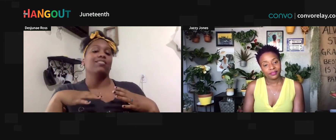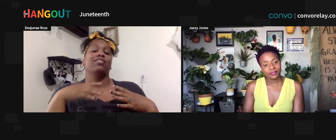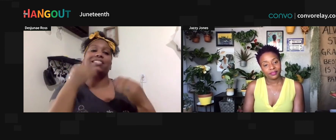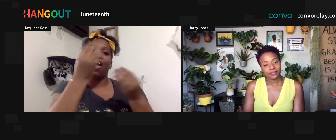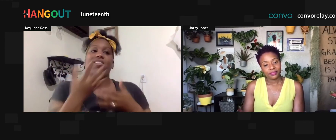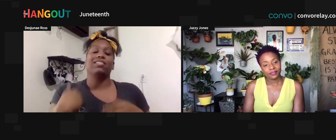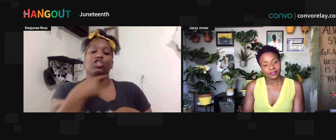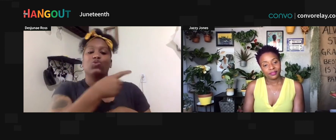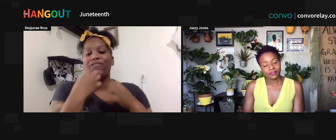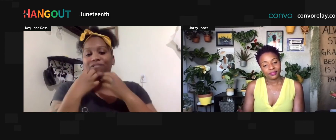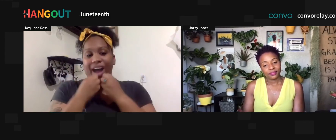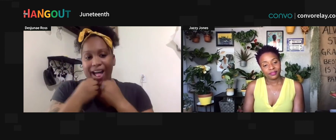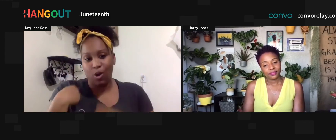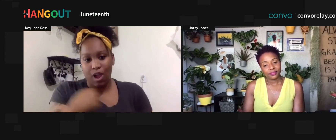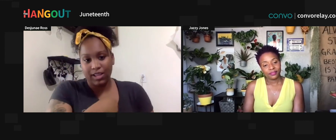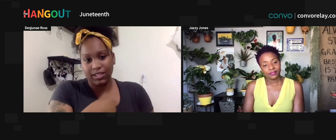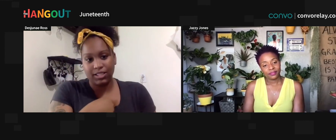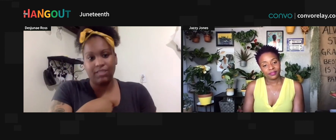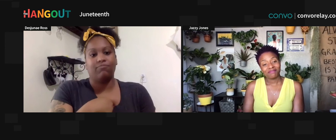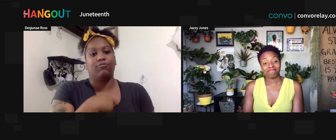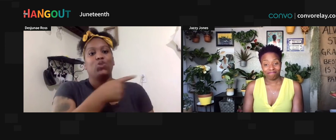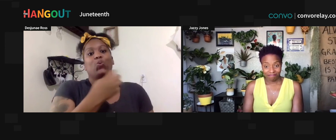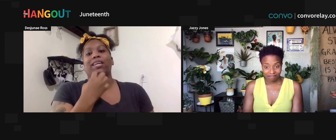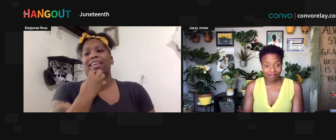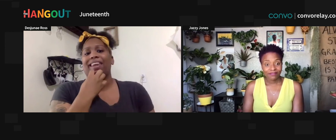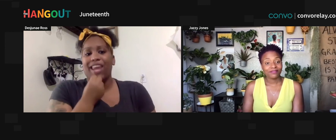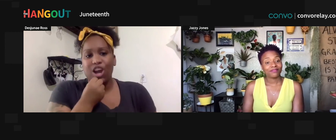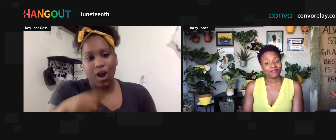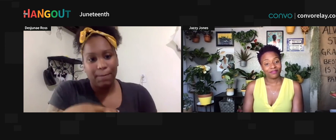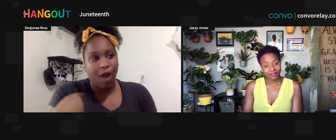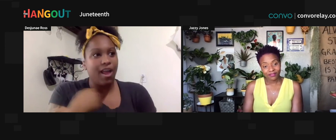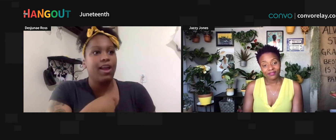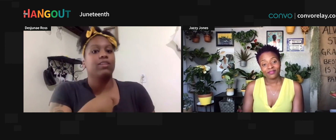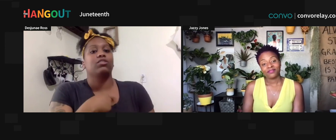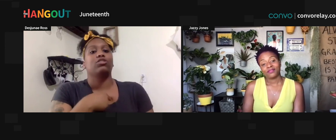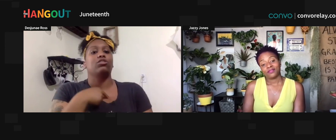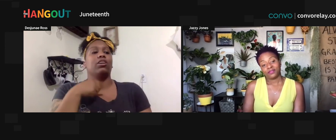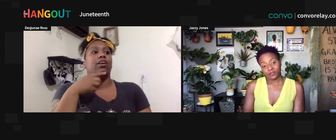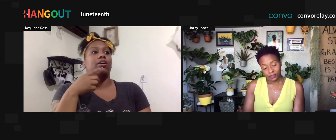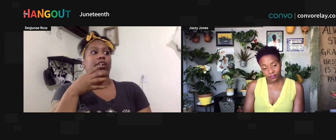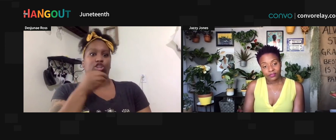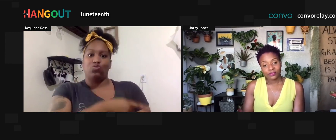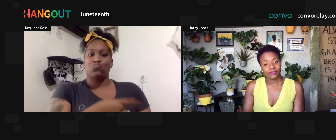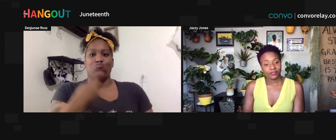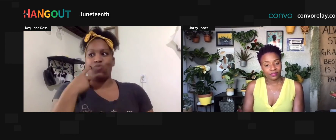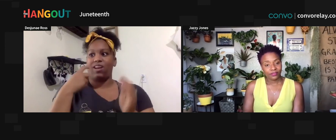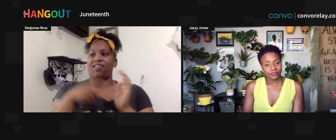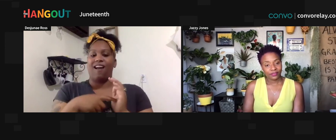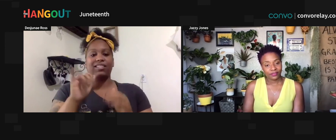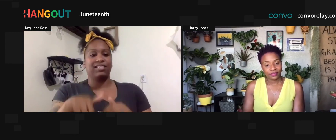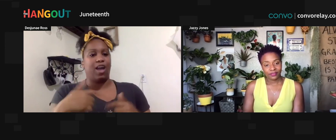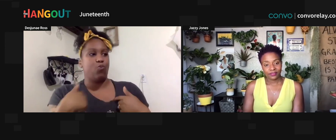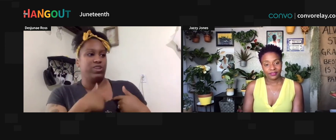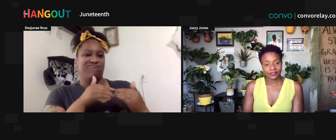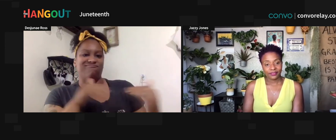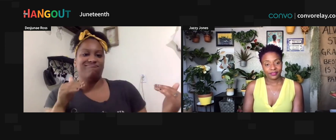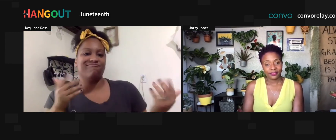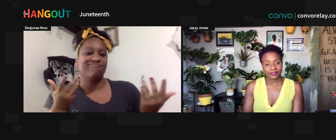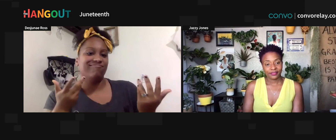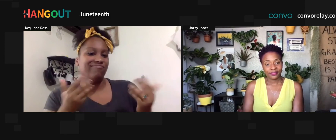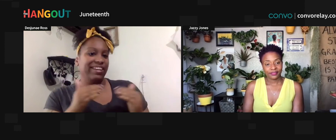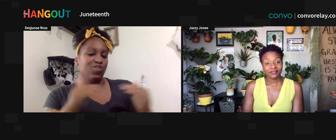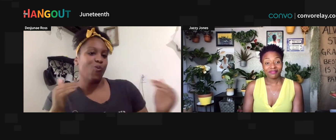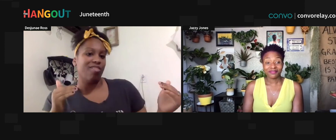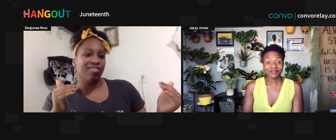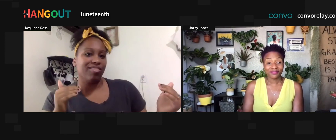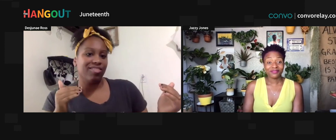And to celebrate this holiday, it's letting us know that you actually see us as value. You have value within us and you want to